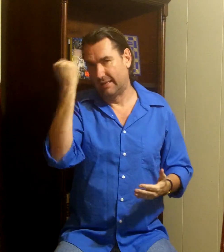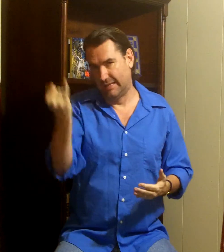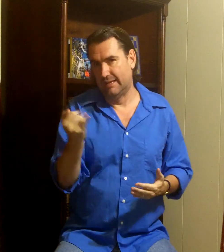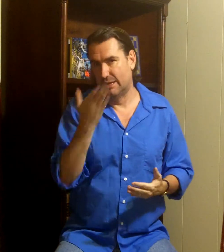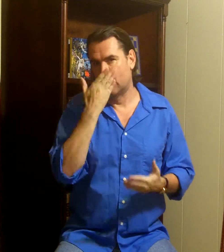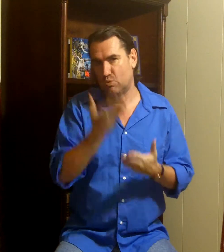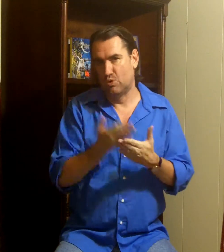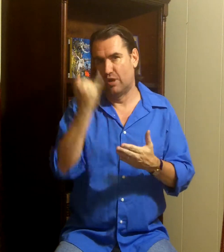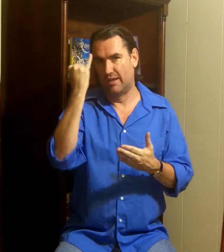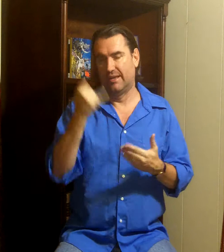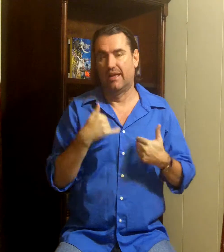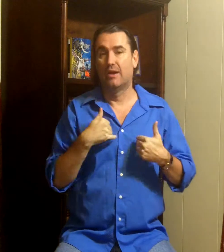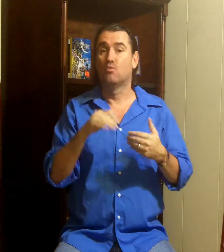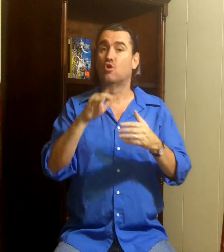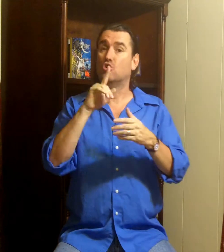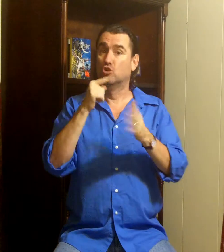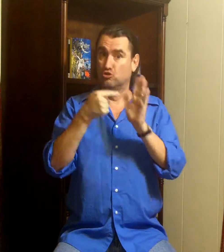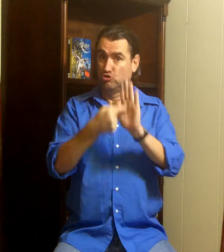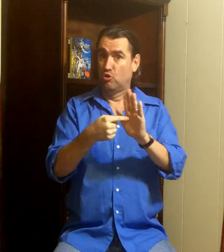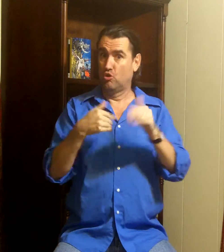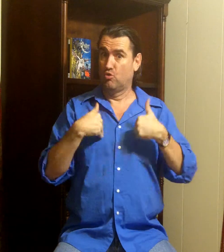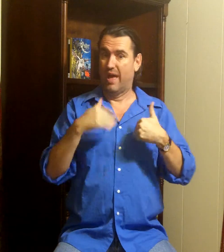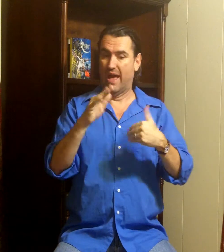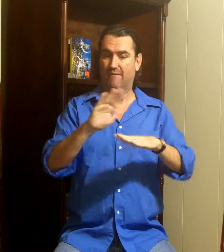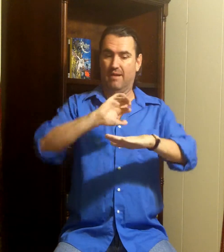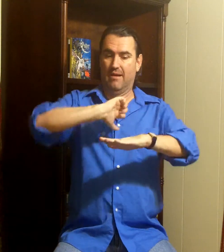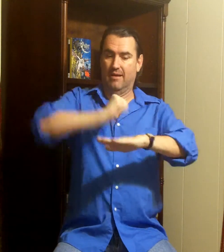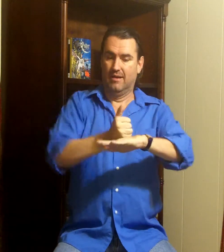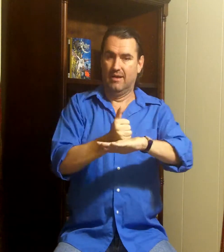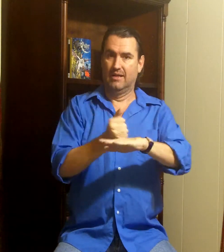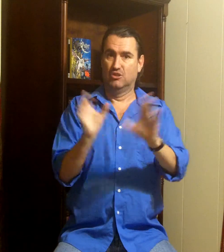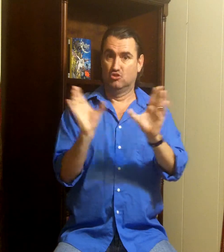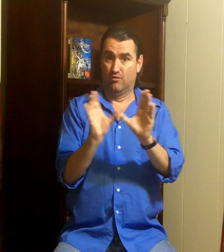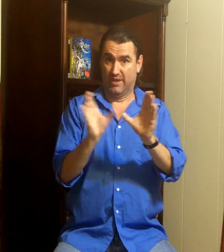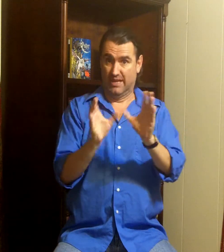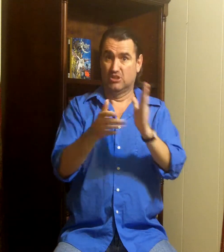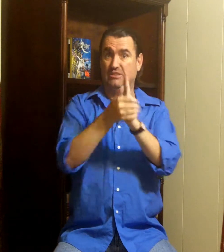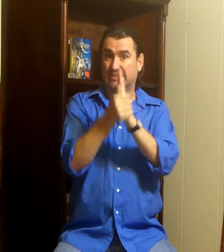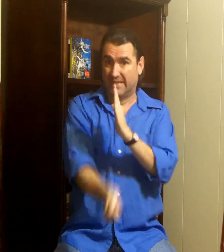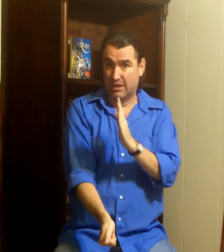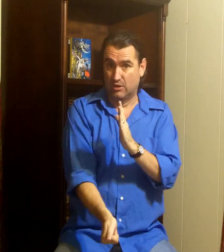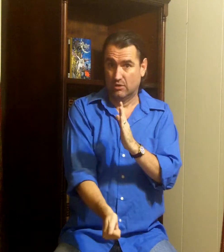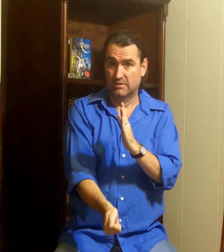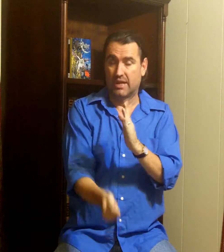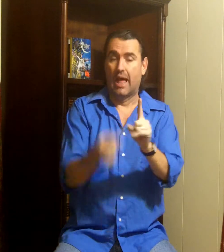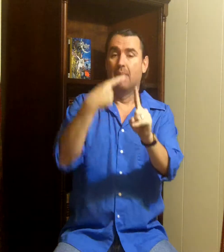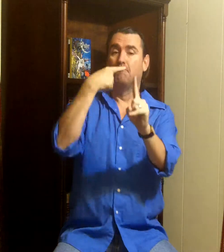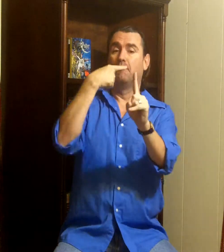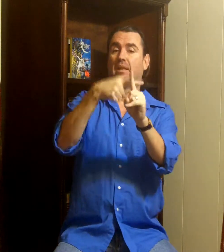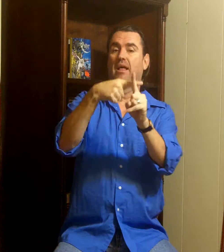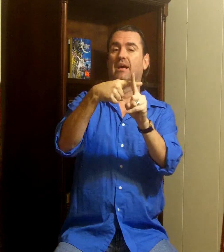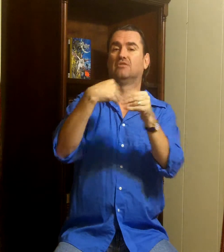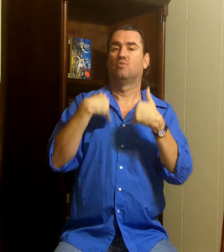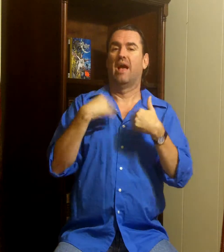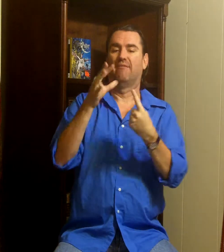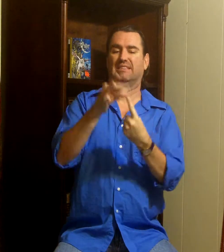cultural ability, and then you can specialize in areas of your interest, such